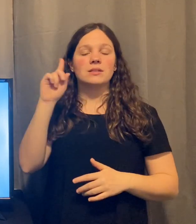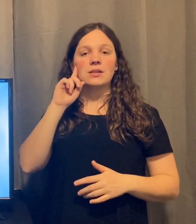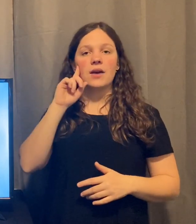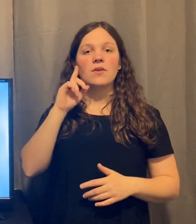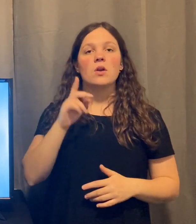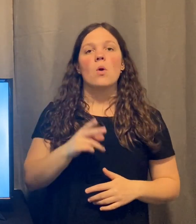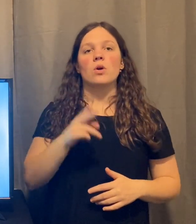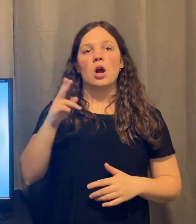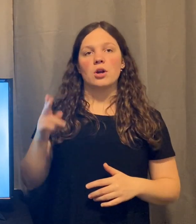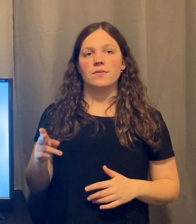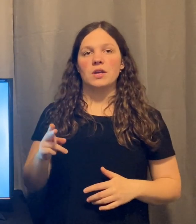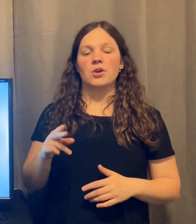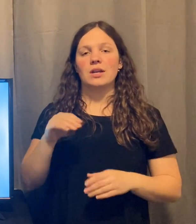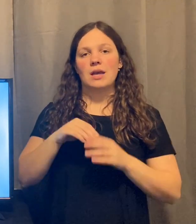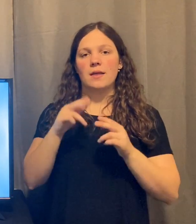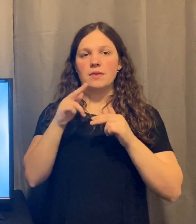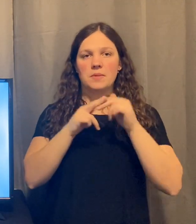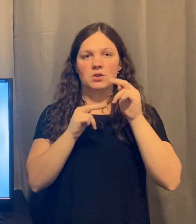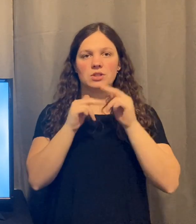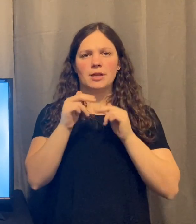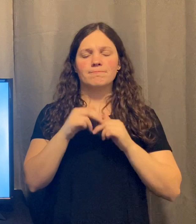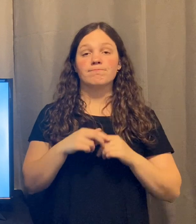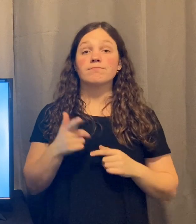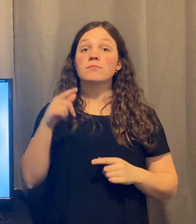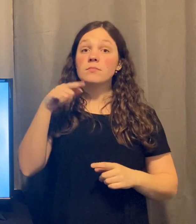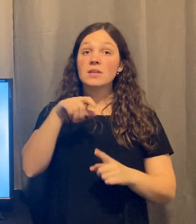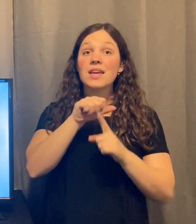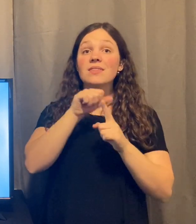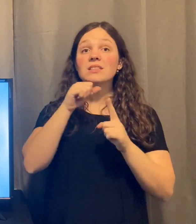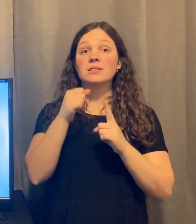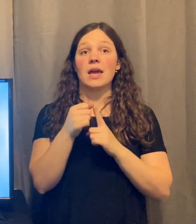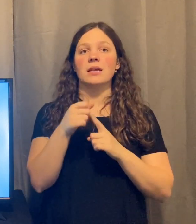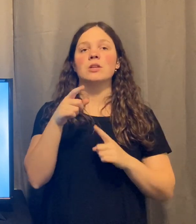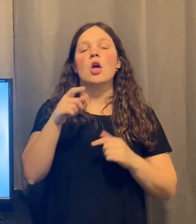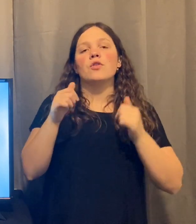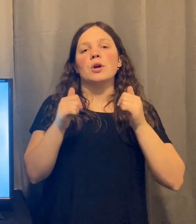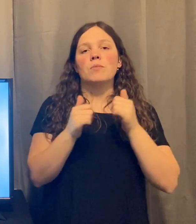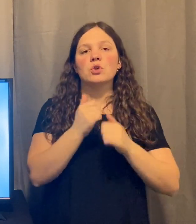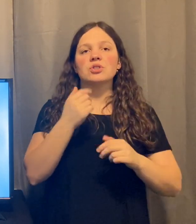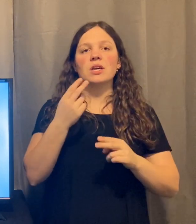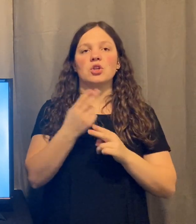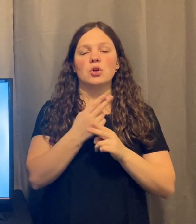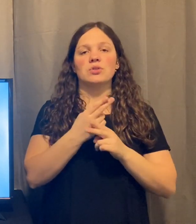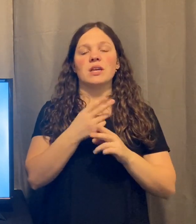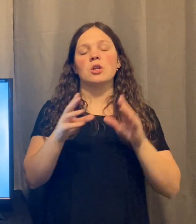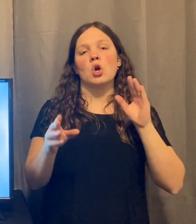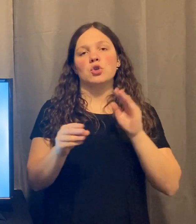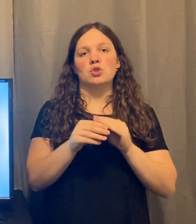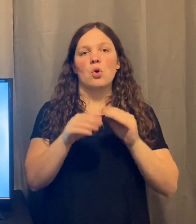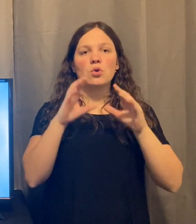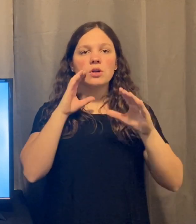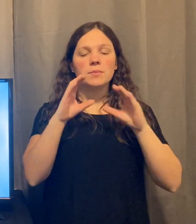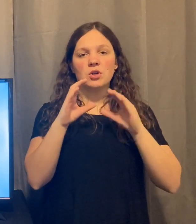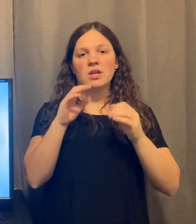deaf or hard of hearing in the building. In this case, they're mostly using total